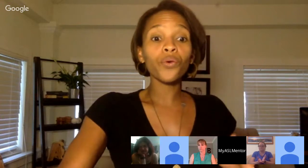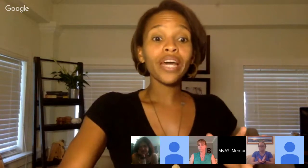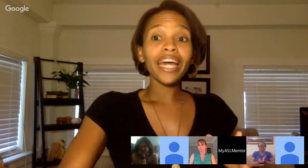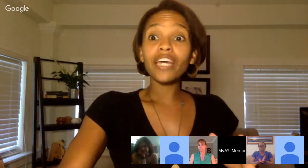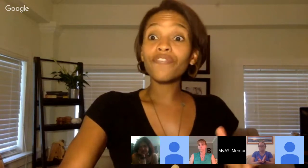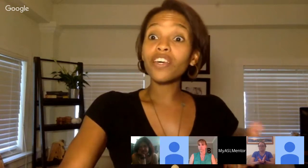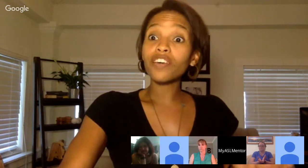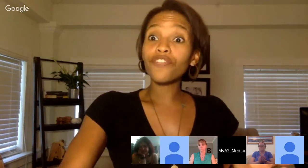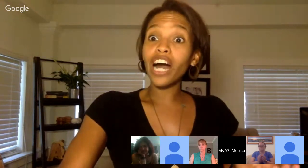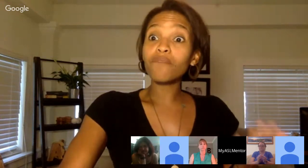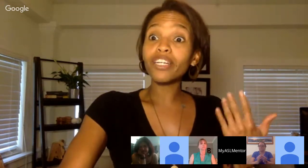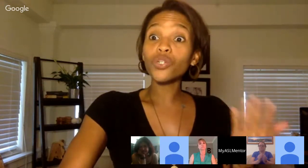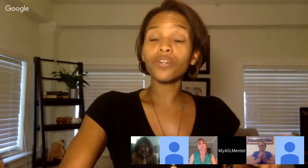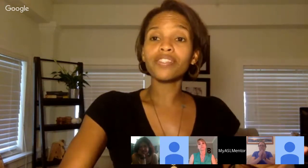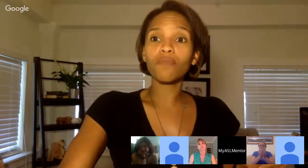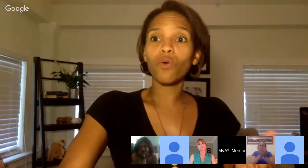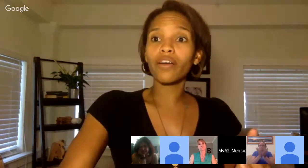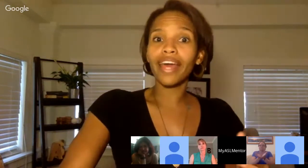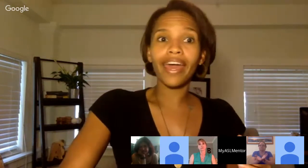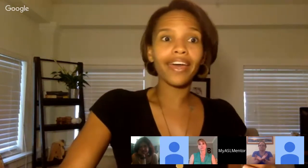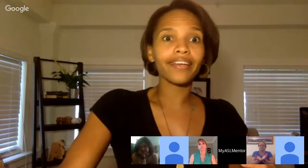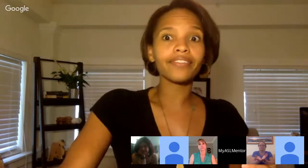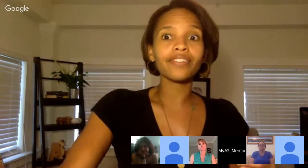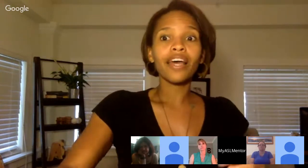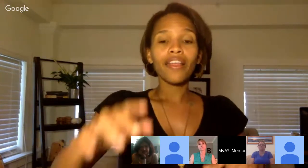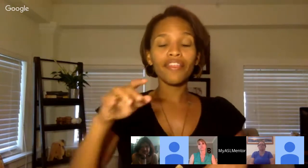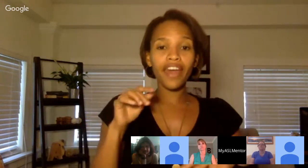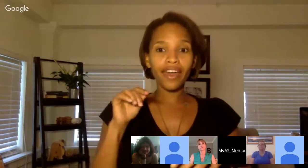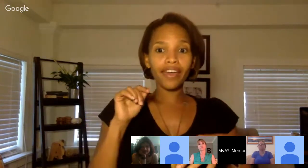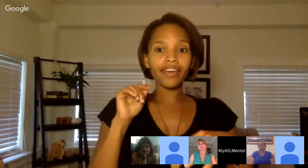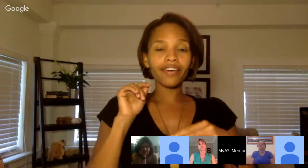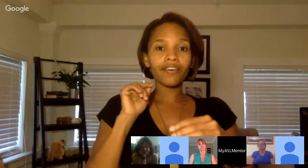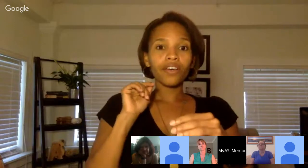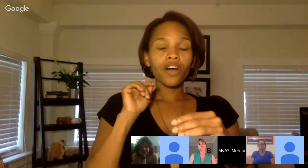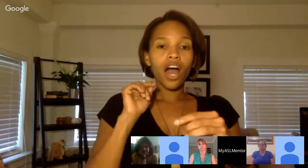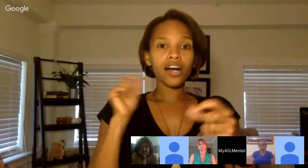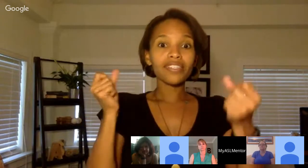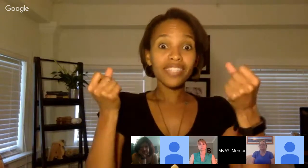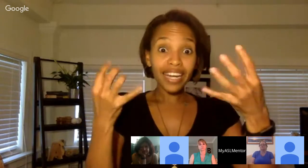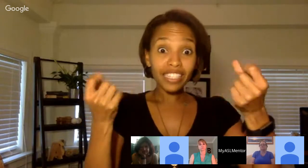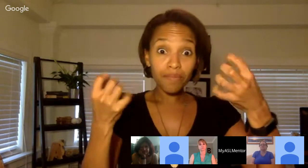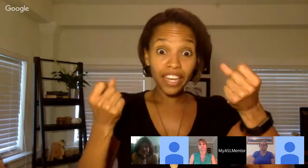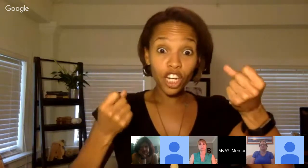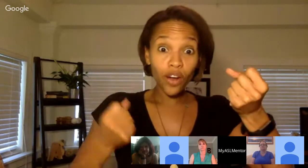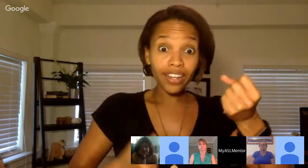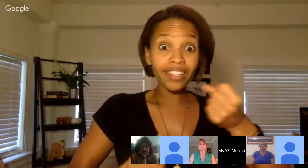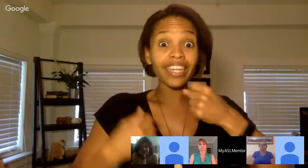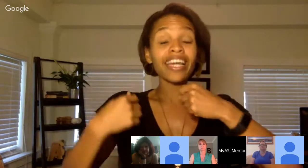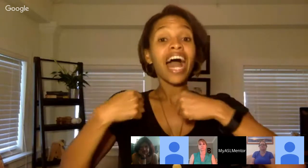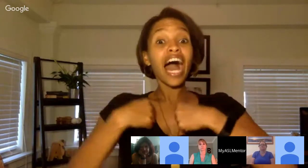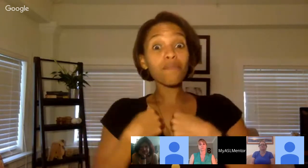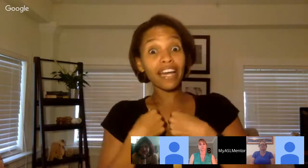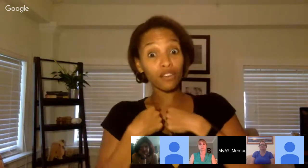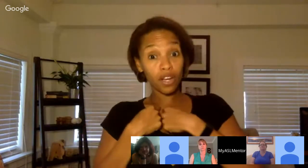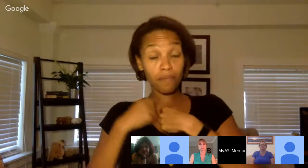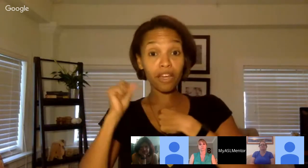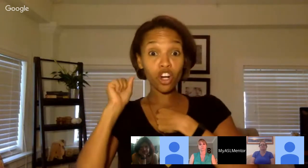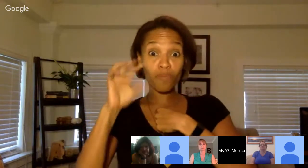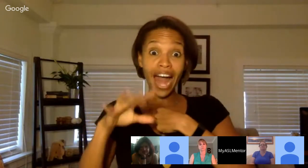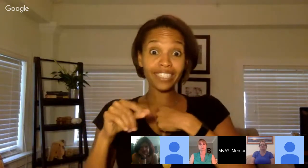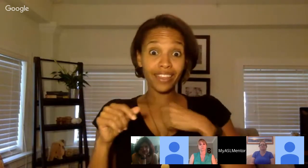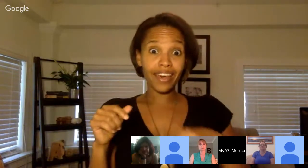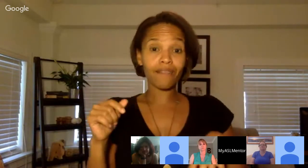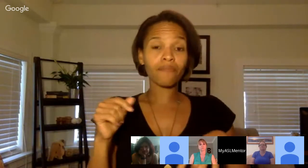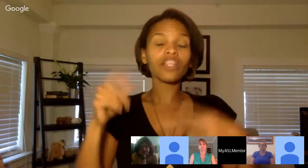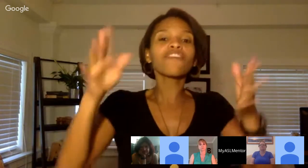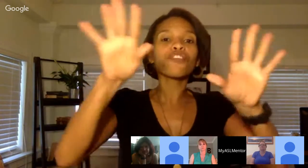Okay, so if I'm mentoring someone and they sign something incorrectly, I might